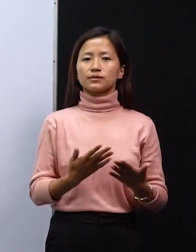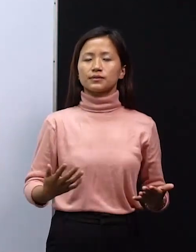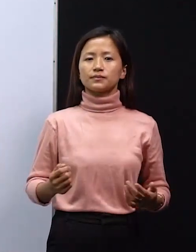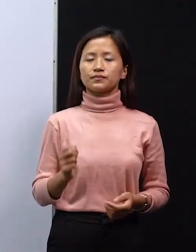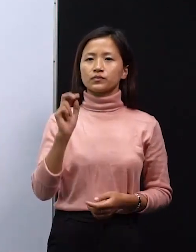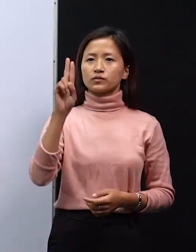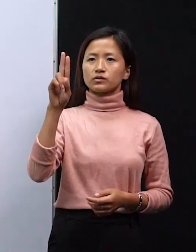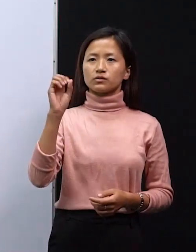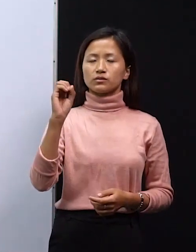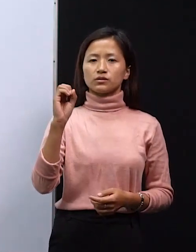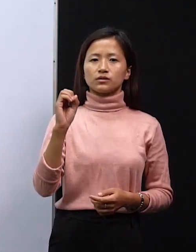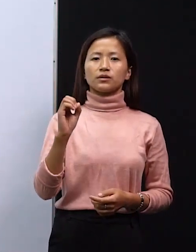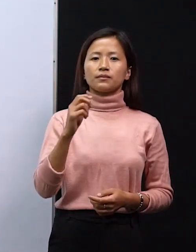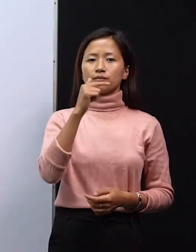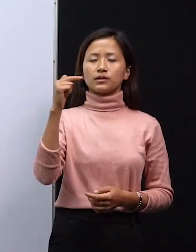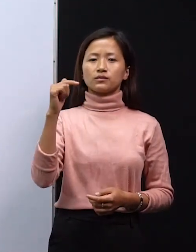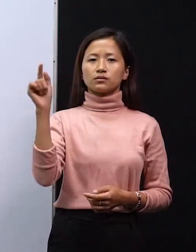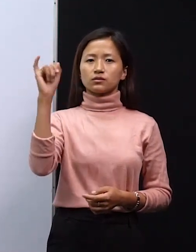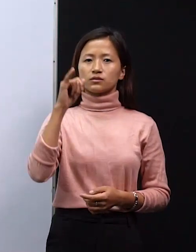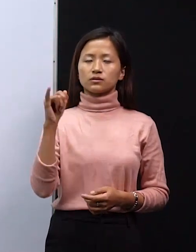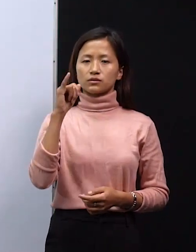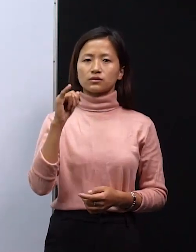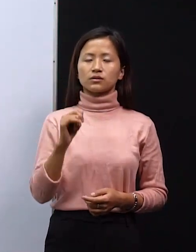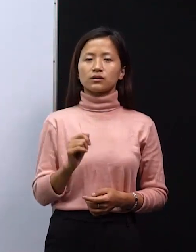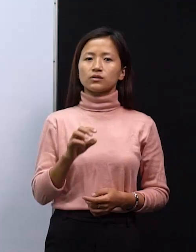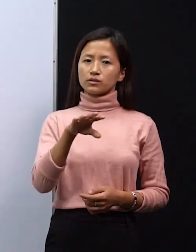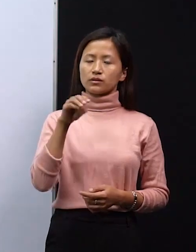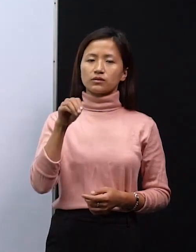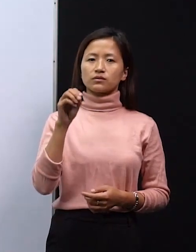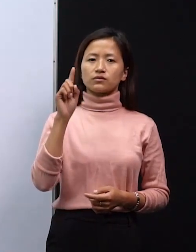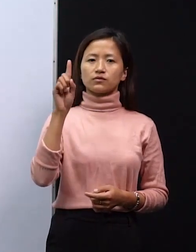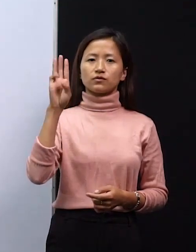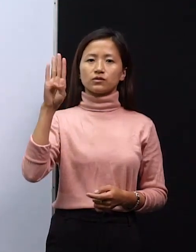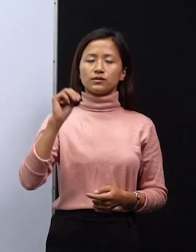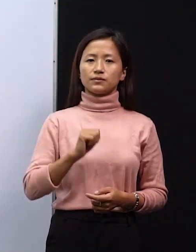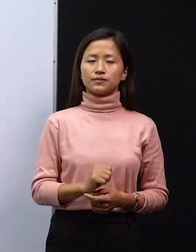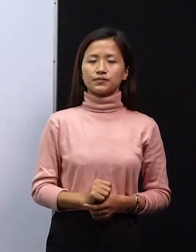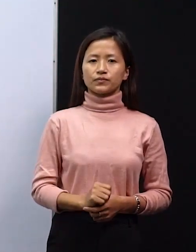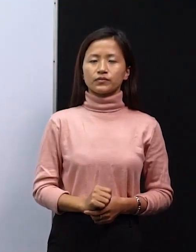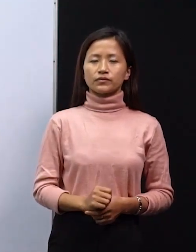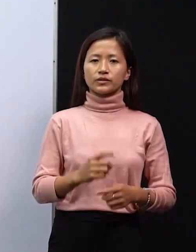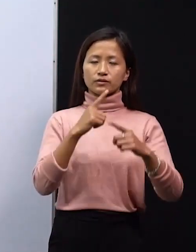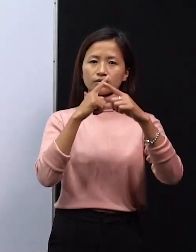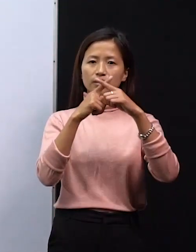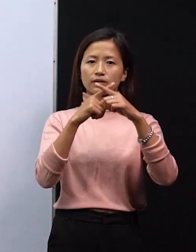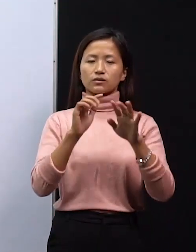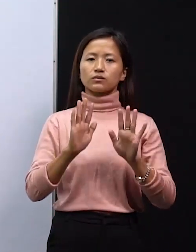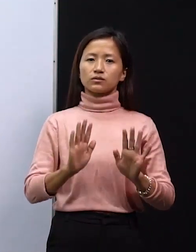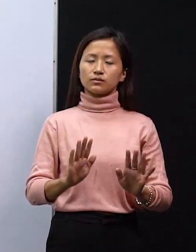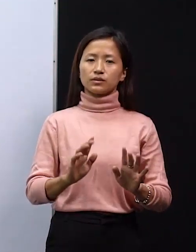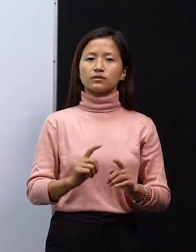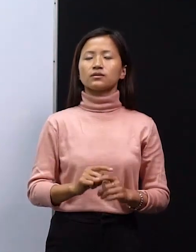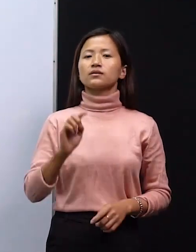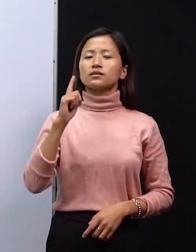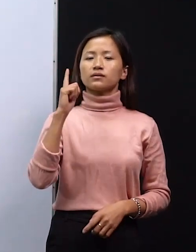subtract 20 minus 6, you get 14. Alright, and this x will remain as it is. You will take